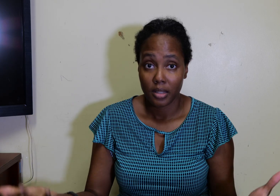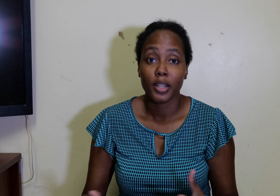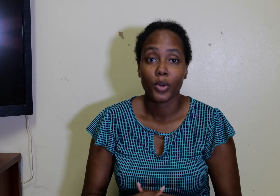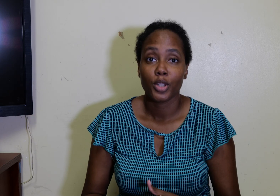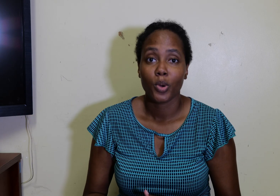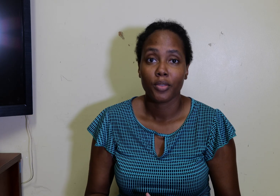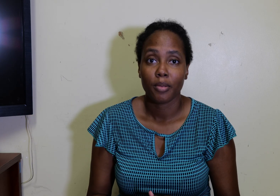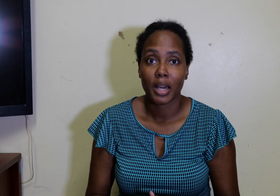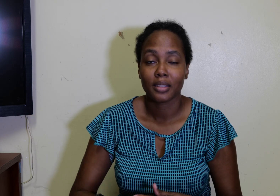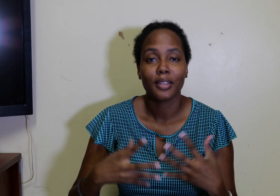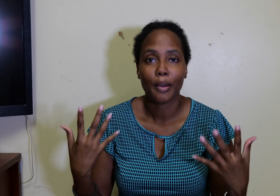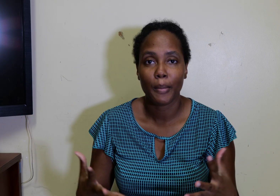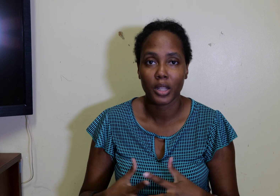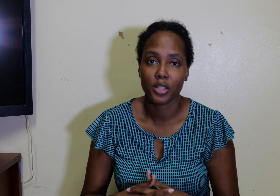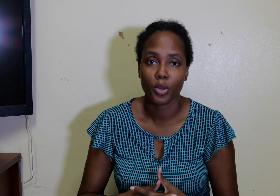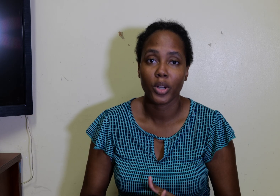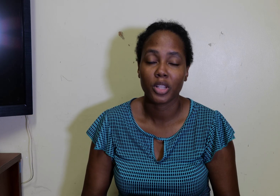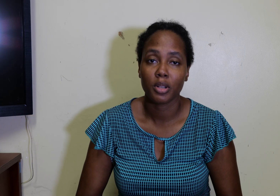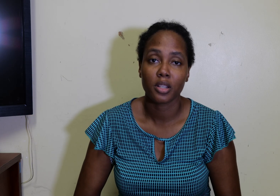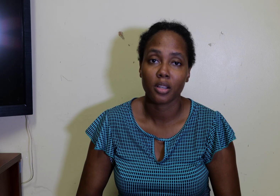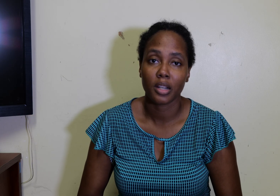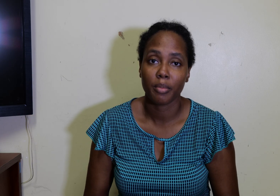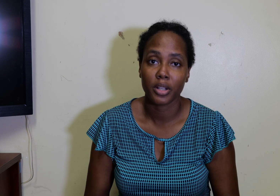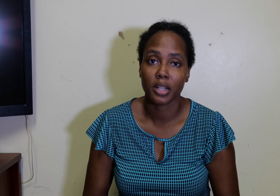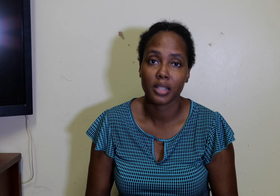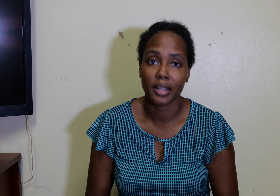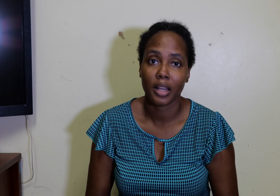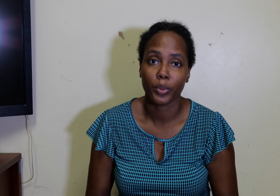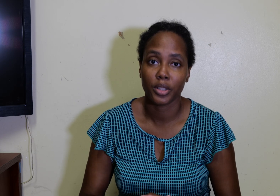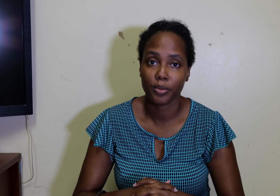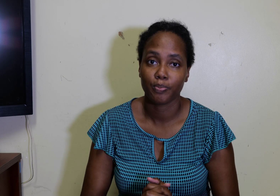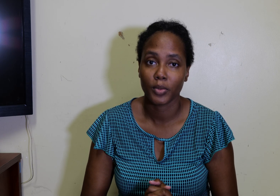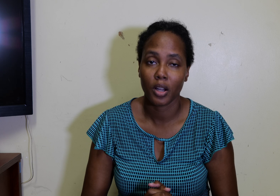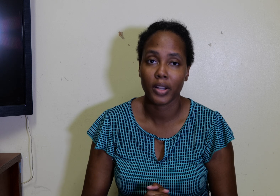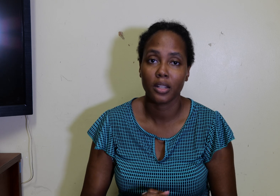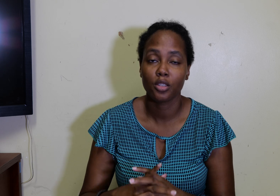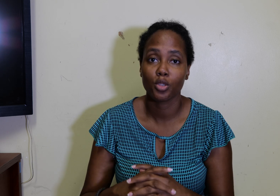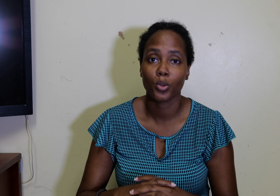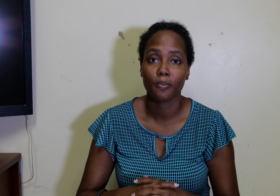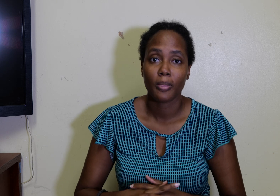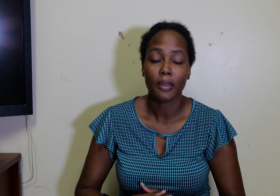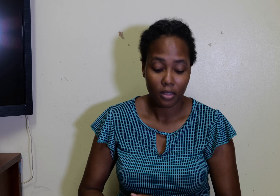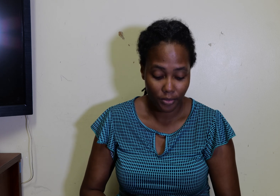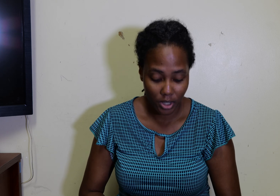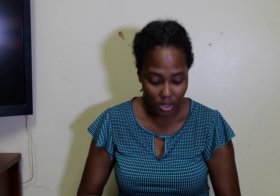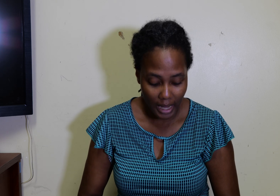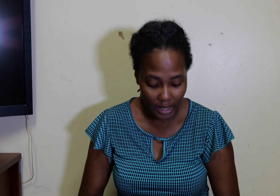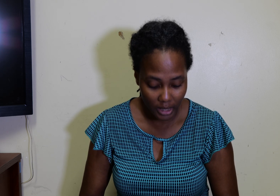take what you want from that. But yes, so we're going to learn this song in American Sign Language. All right. So the first line